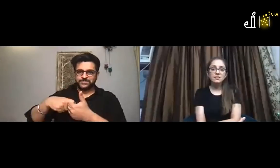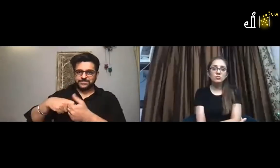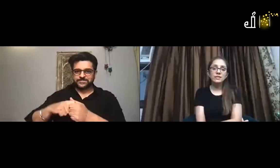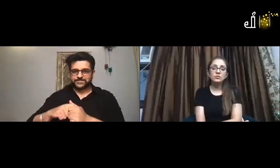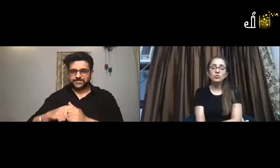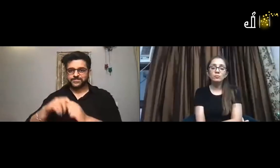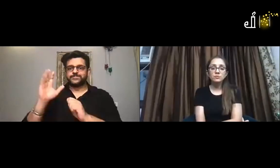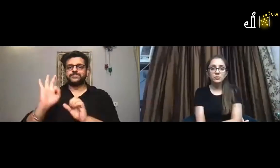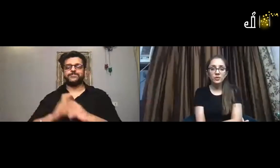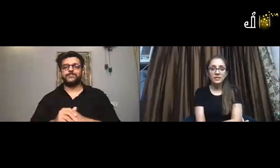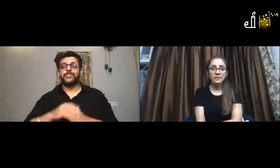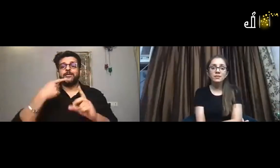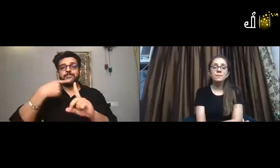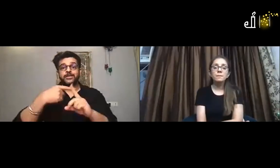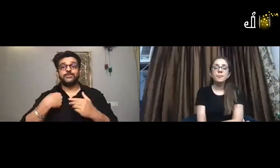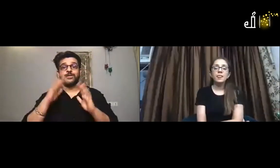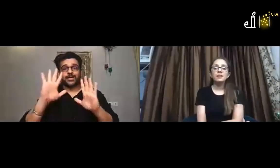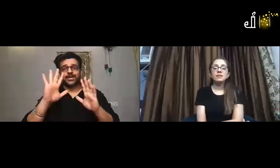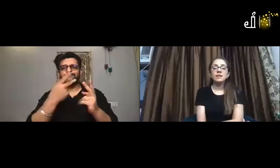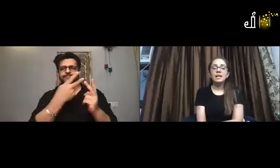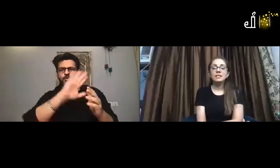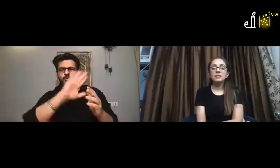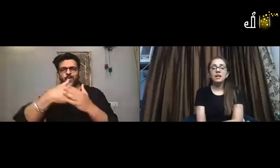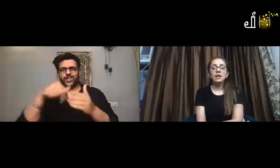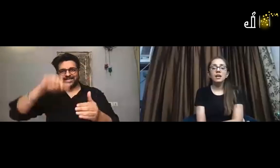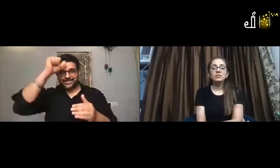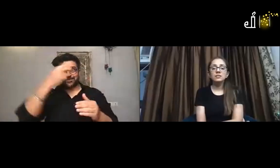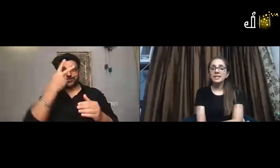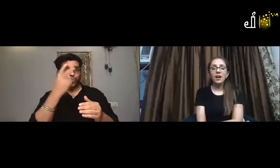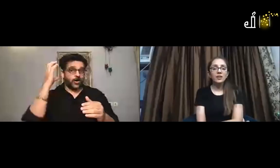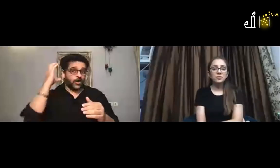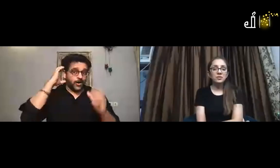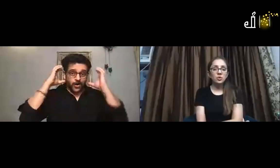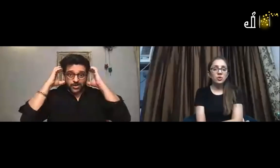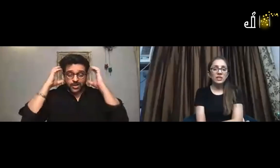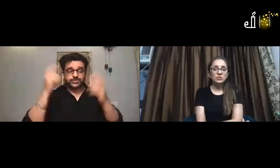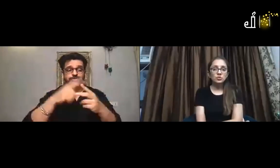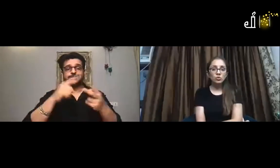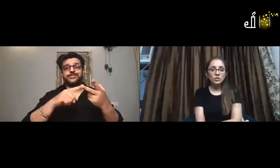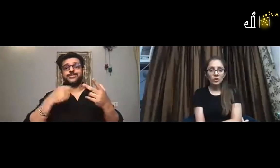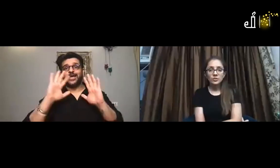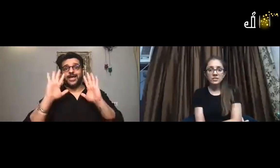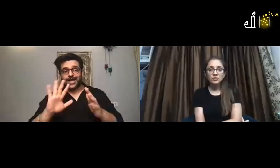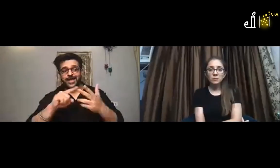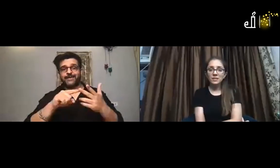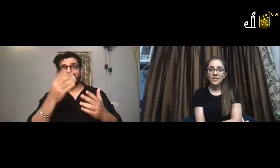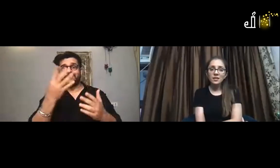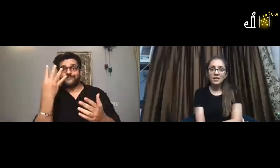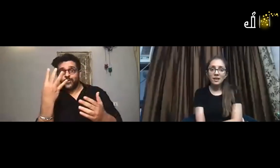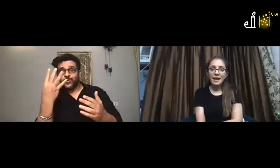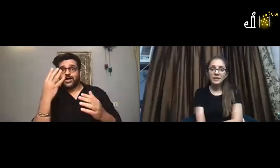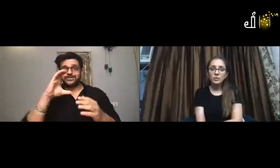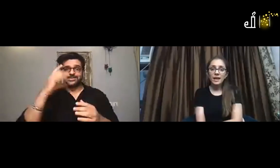is. So thank you so much for joining in. And there are two audiologists from